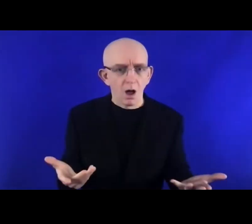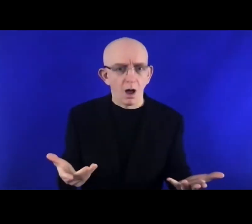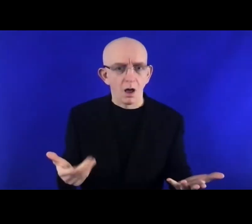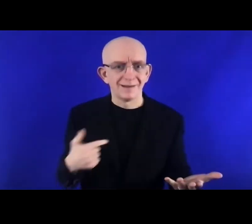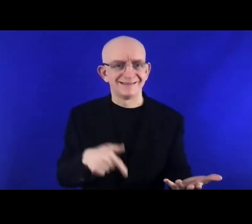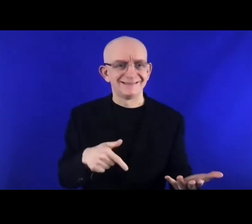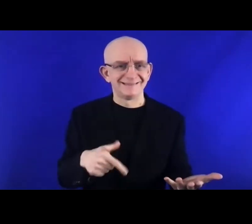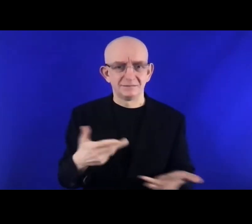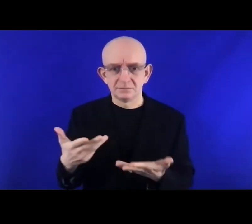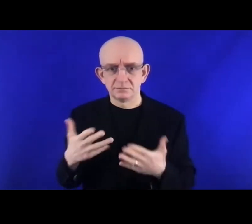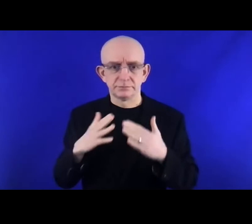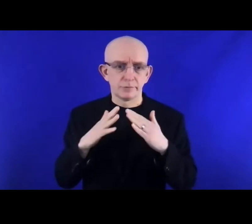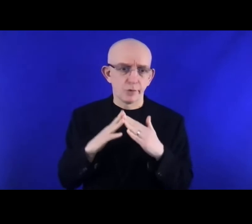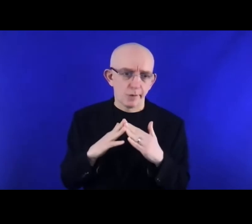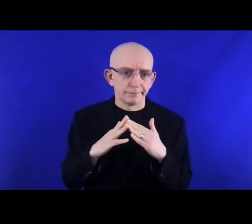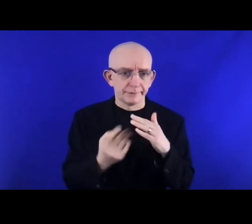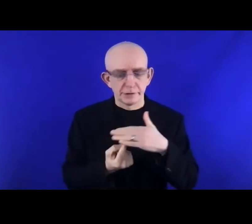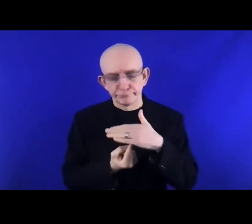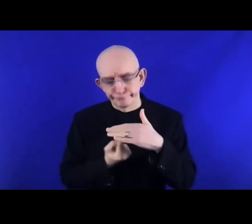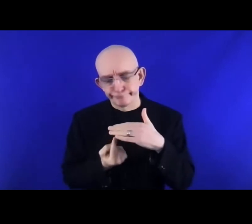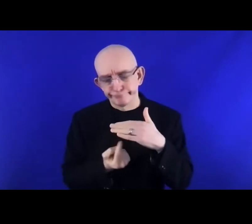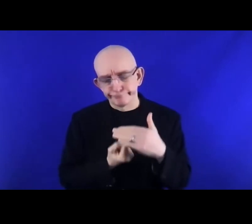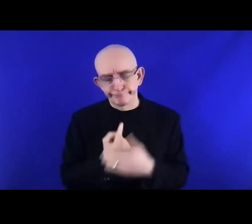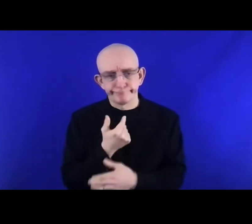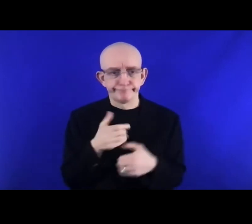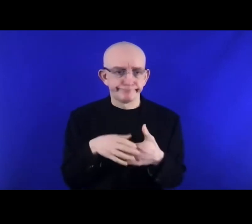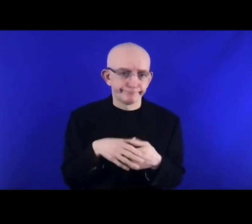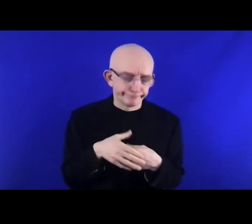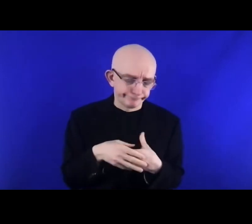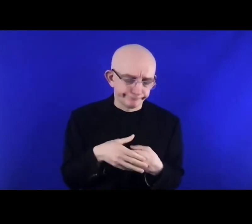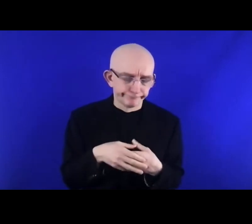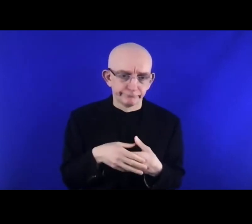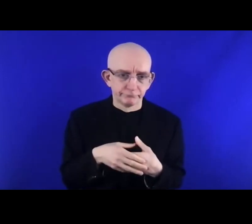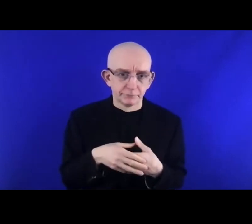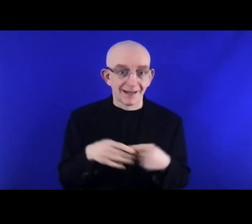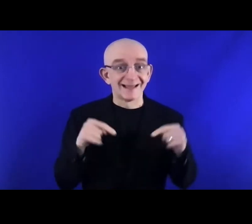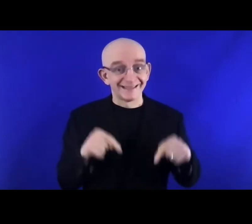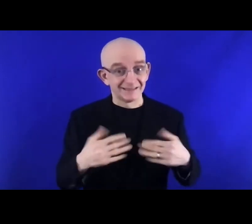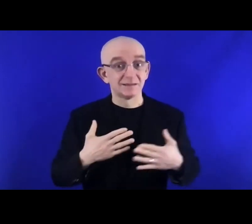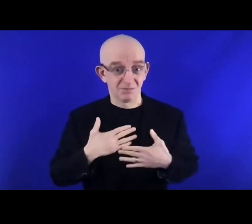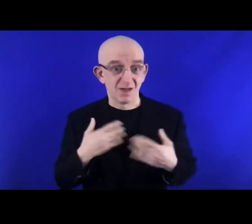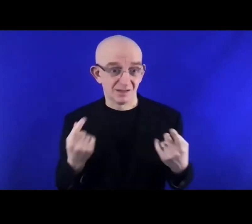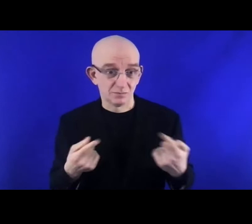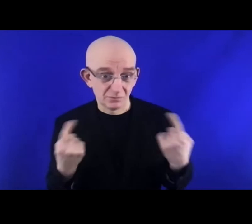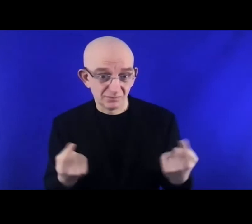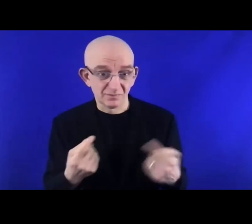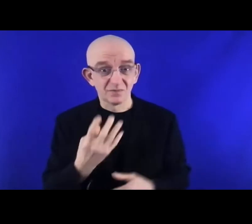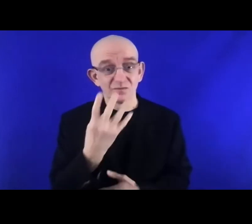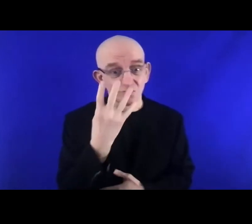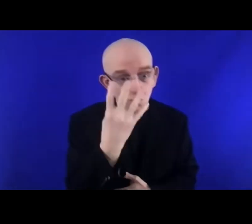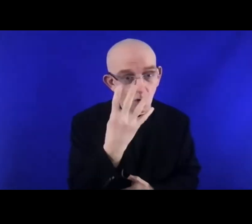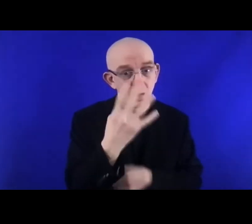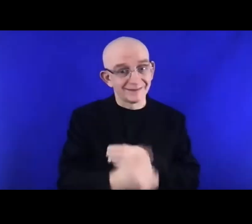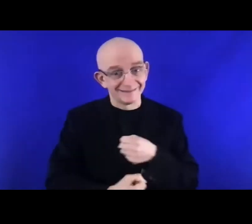4 years only with my parents and my brother. At that moment, I really was